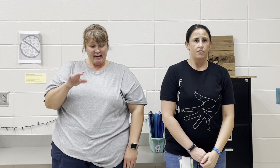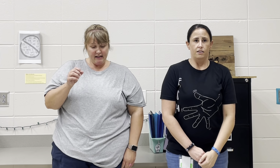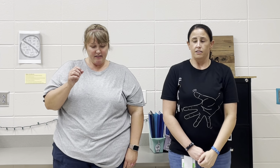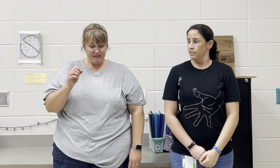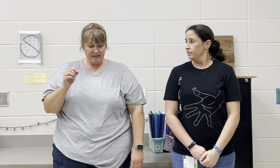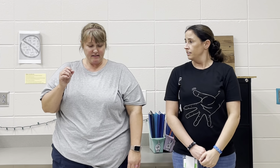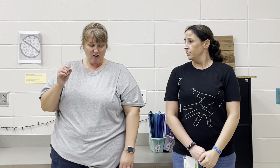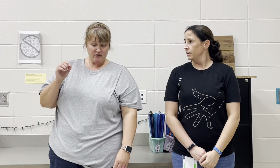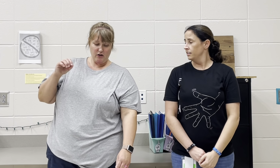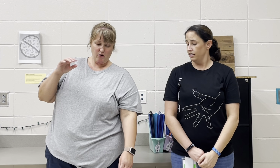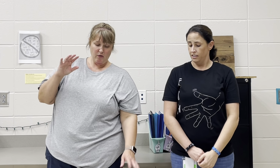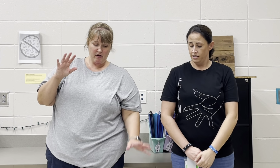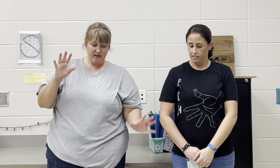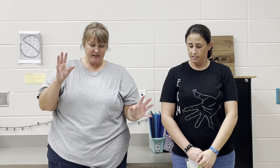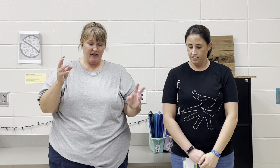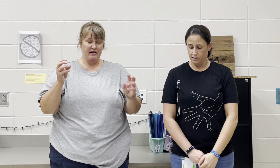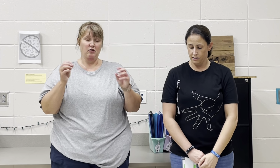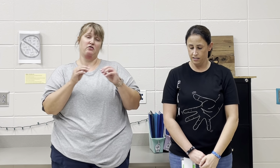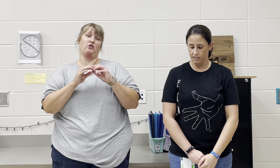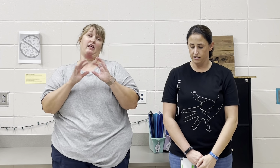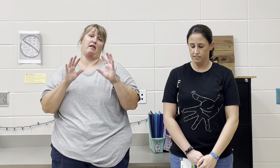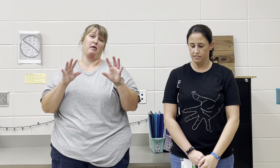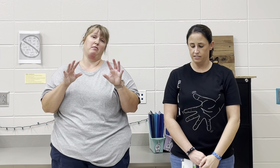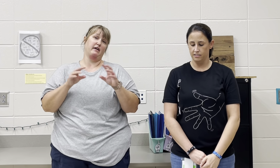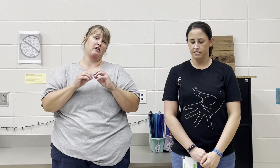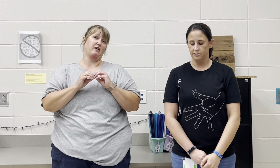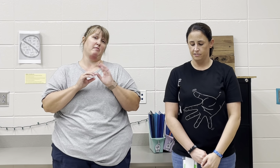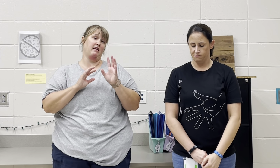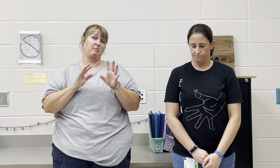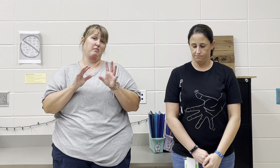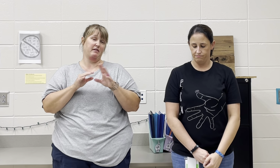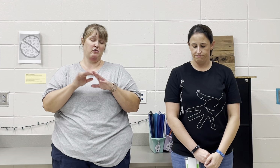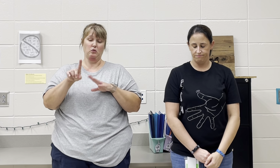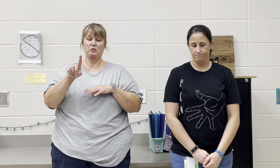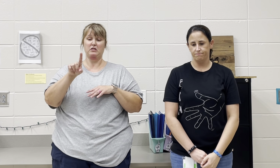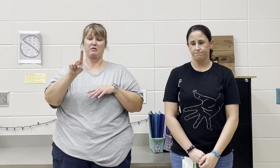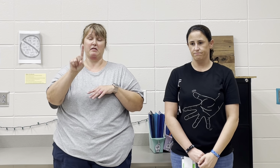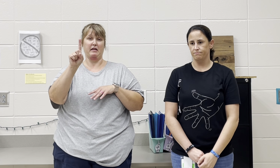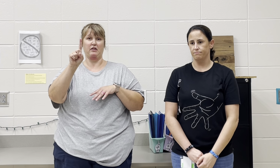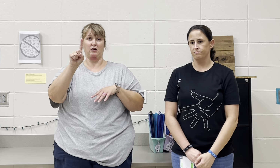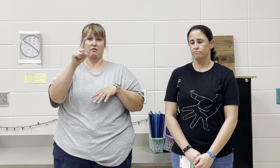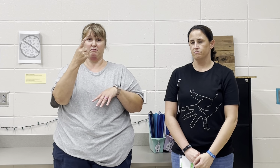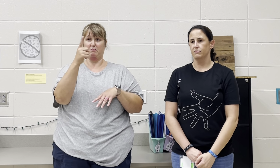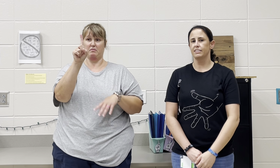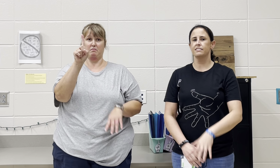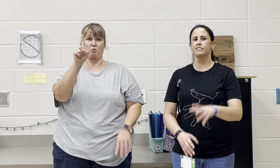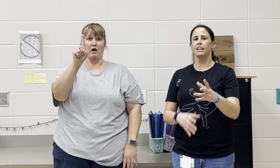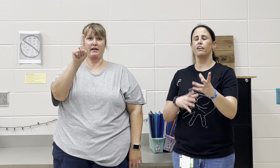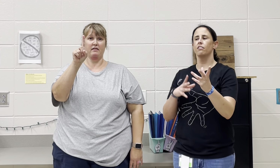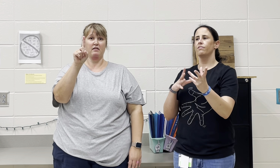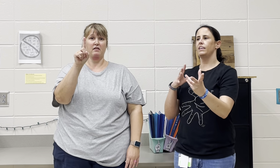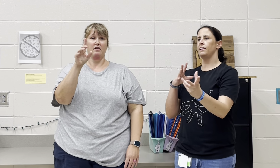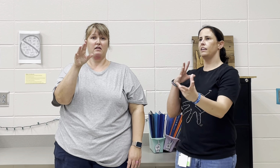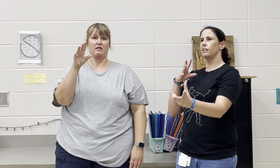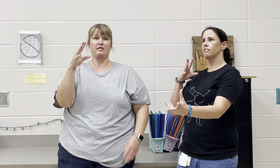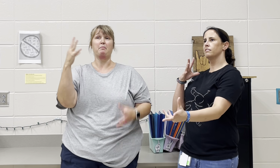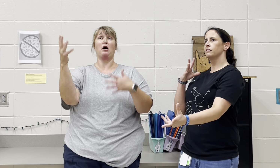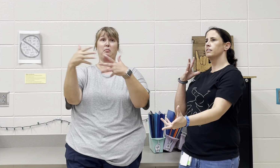Hearing. This is also a sign used for like public, talking about like public school. So it's gonna be like your This is One. like the,